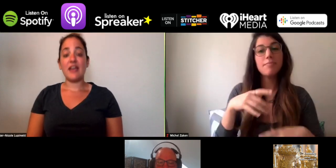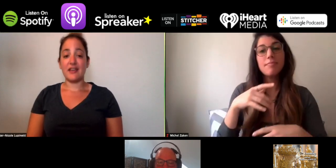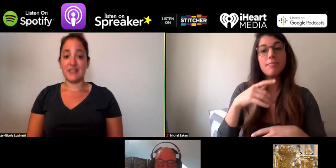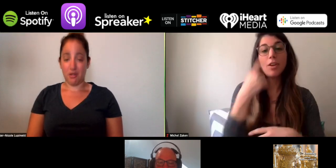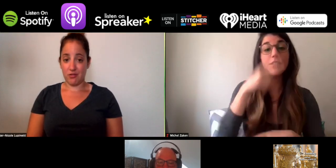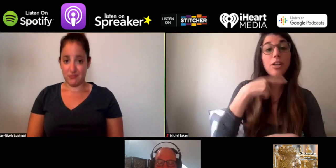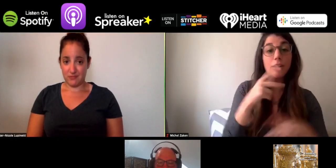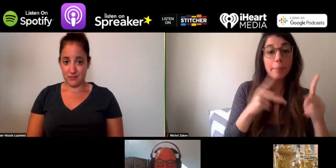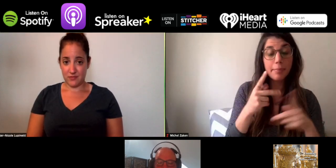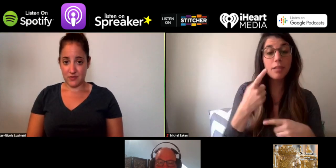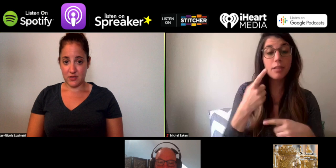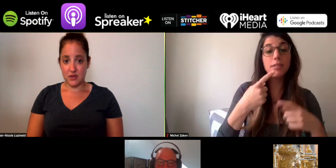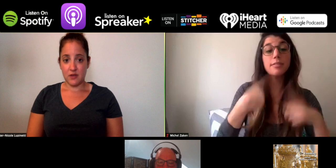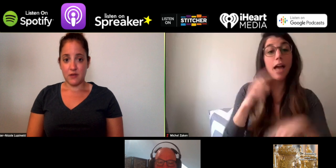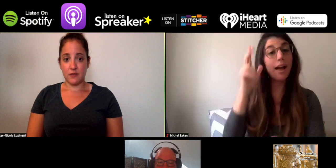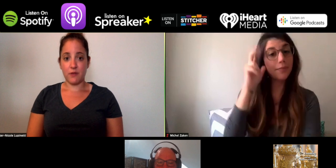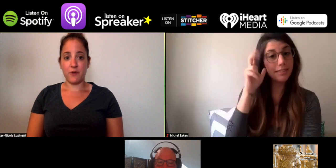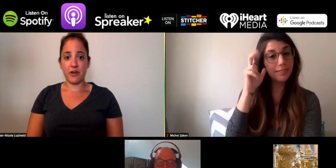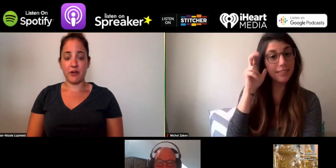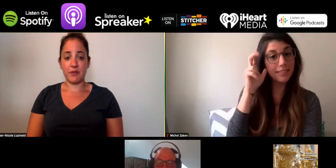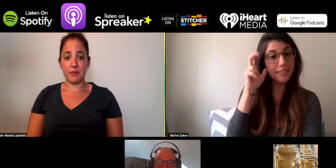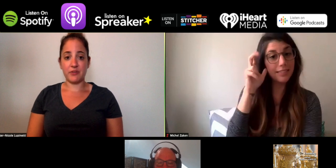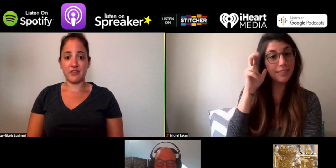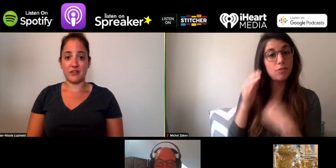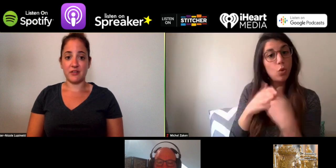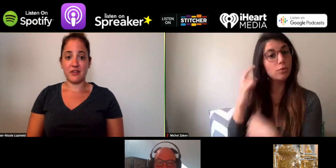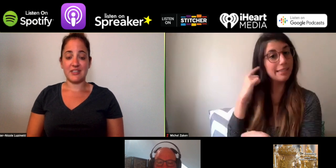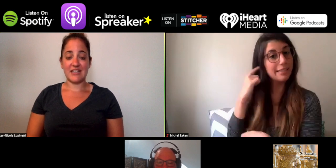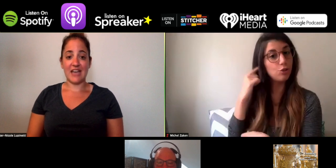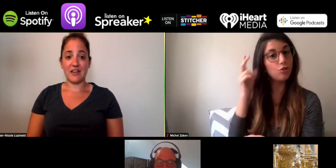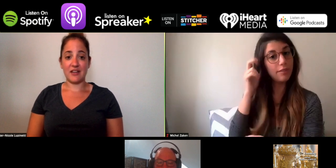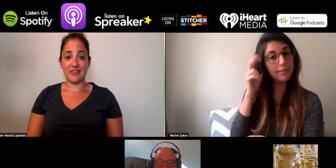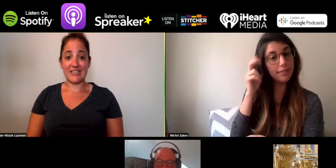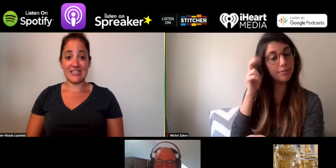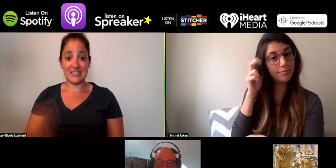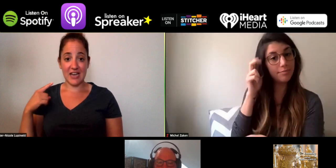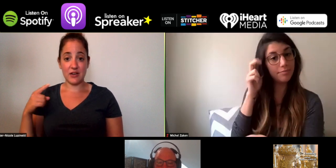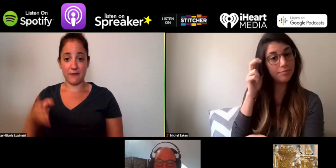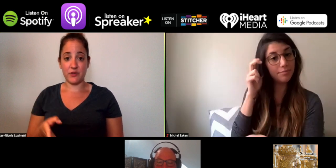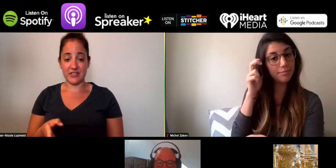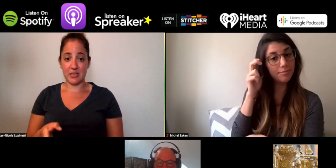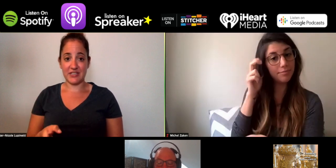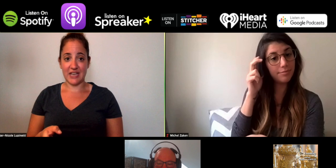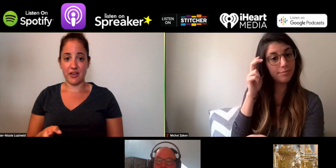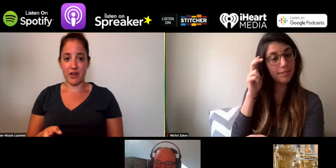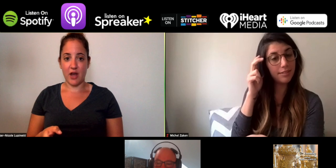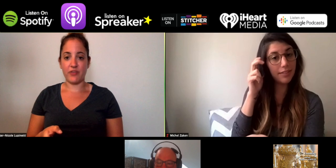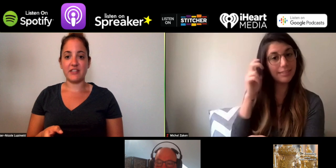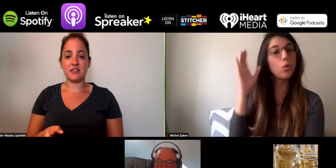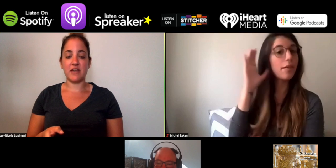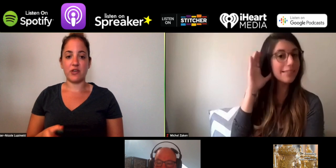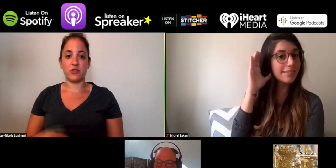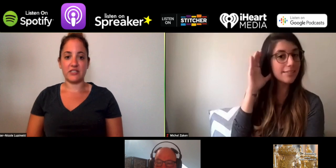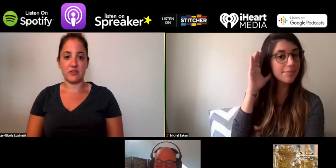In ASL, you know, for hearing people to sign this sign, if you can see me signing it right now,